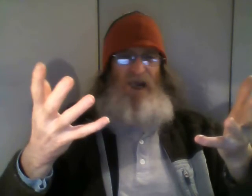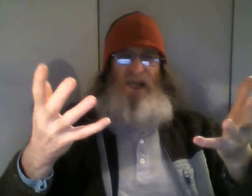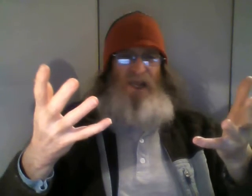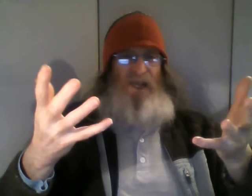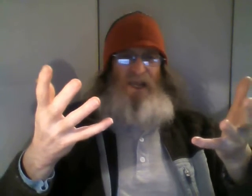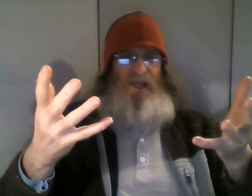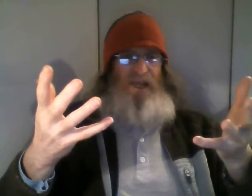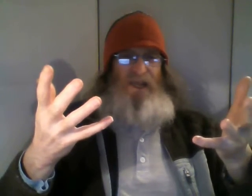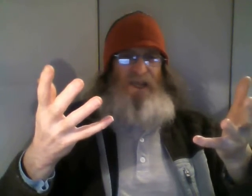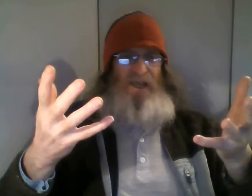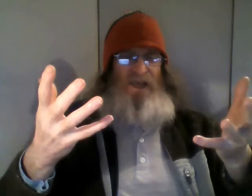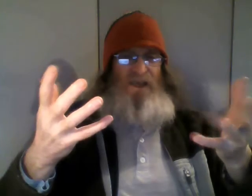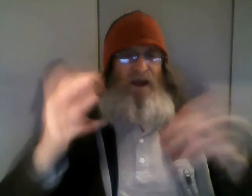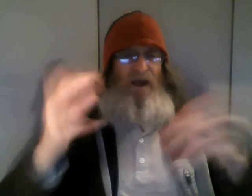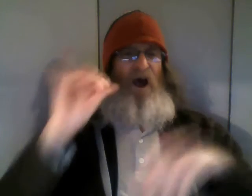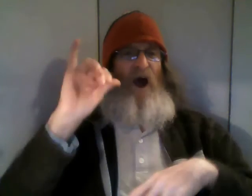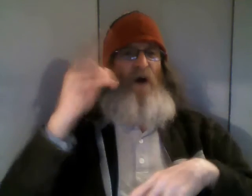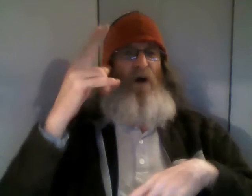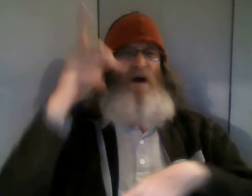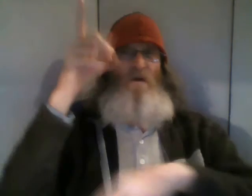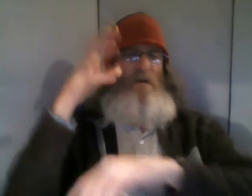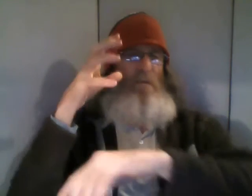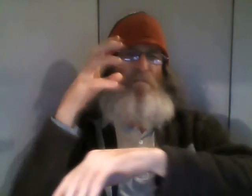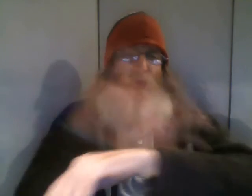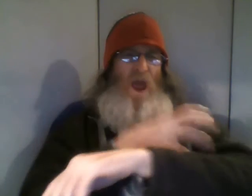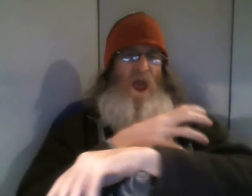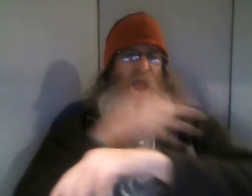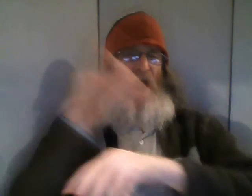thanks. Hey, what is this?